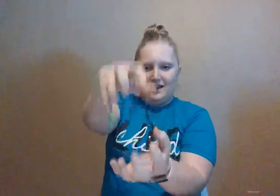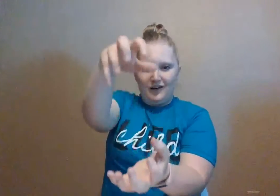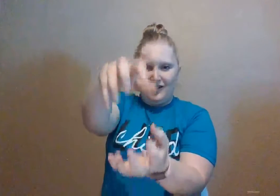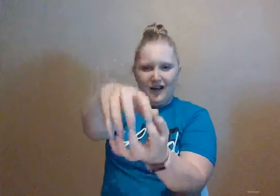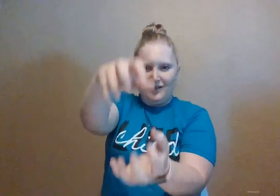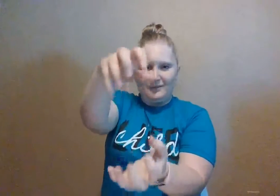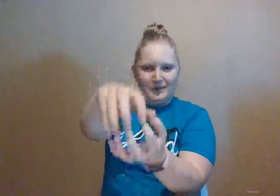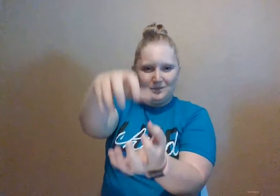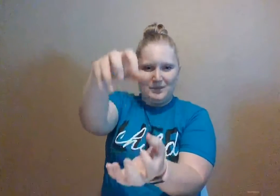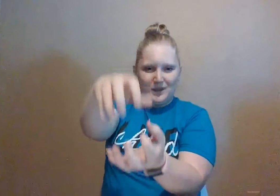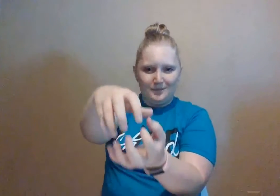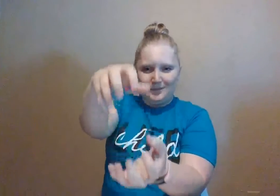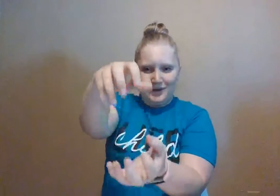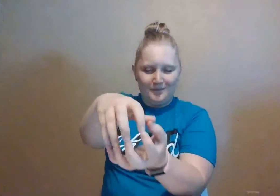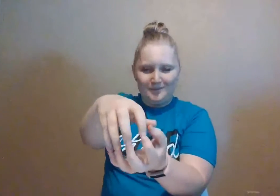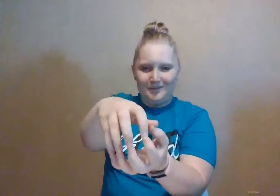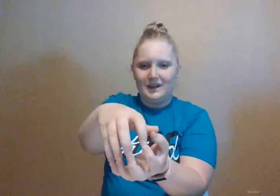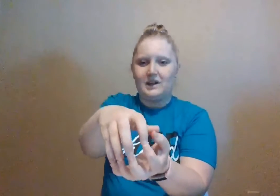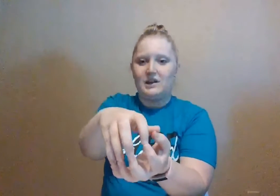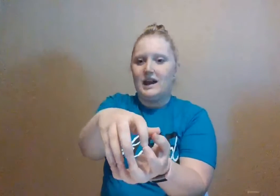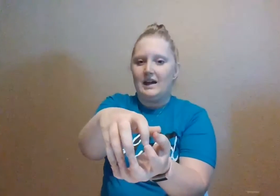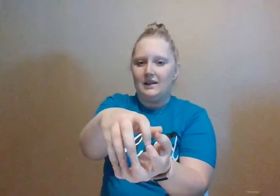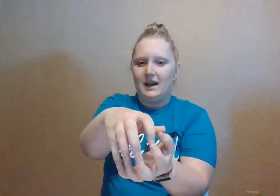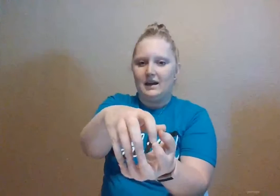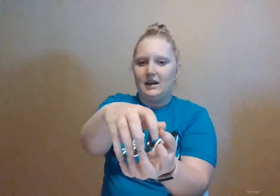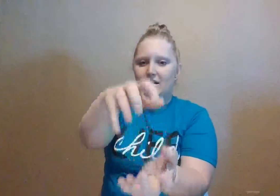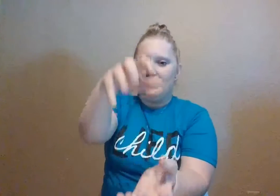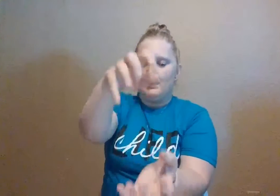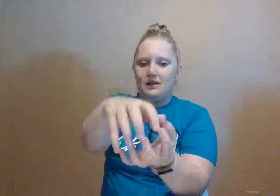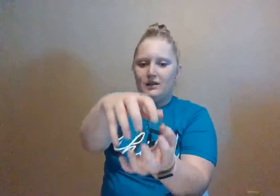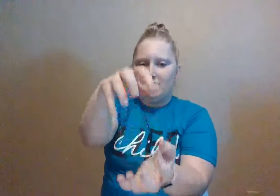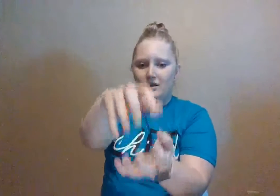go nom nom nom like you're an alligator.